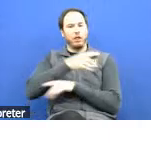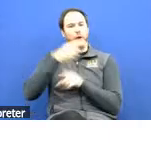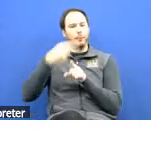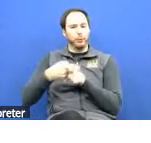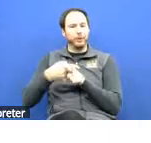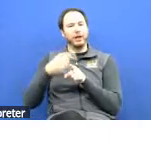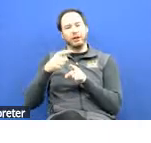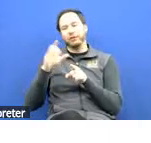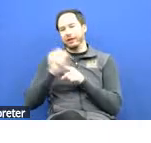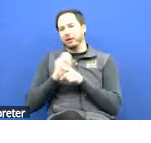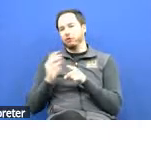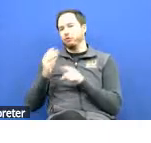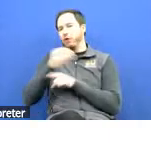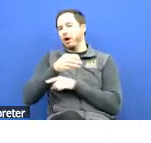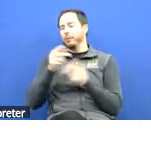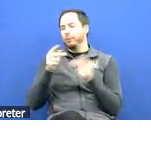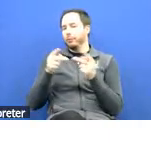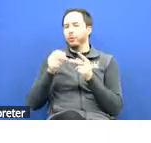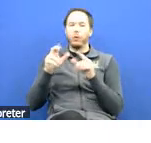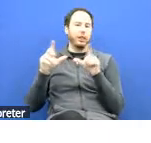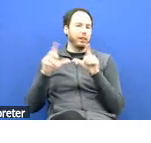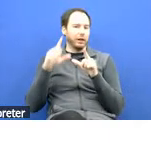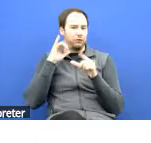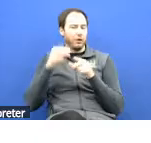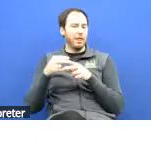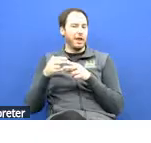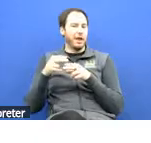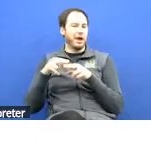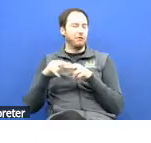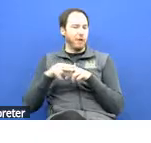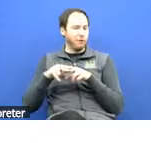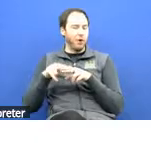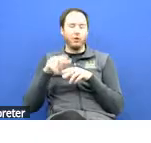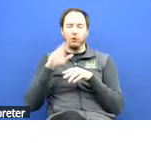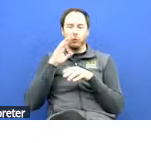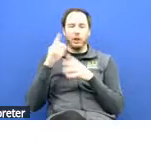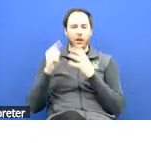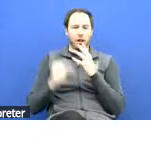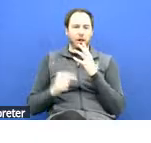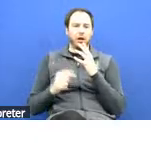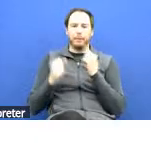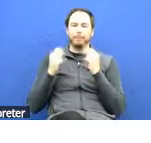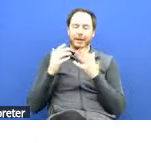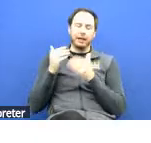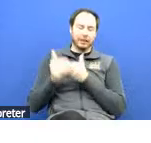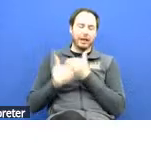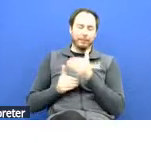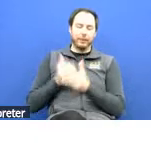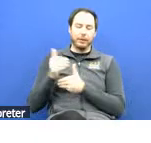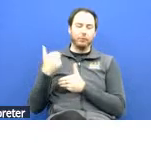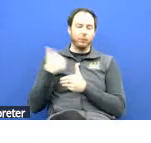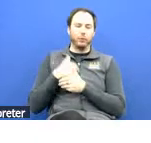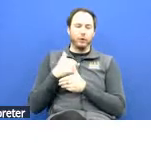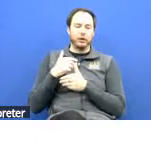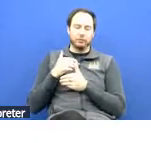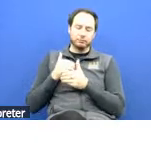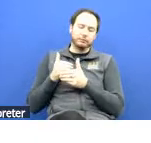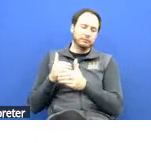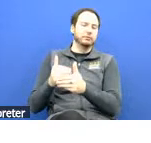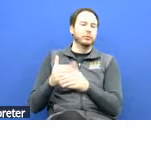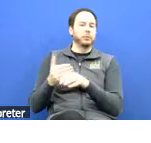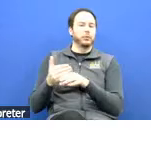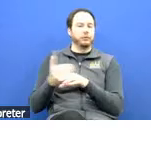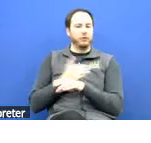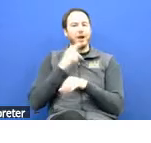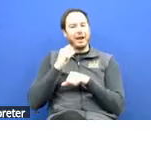crossing permit or license agreement from the railroad. So those are some of the things and many of the steps that we need to take before we get to the point where this